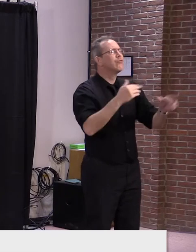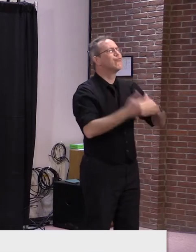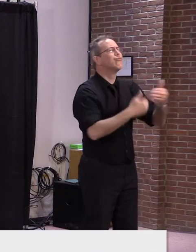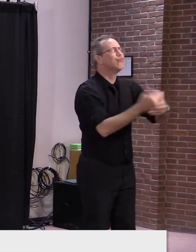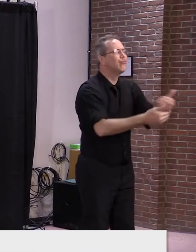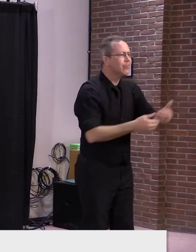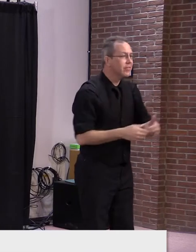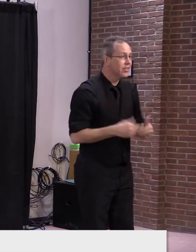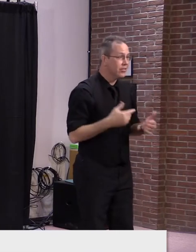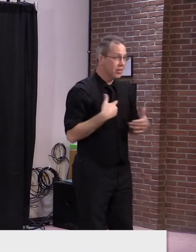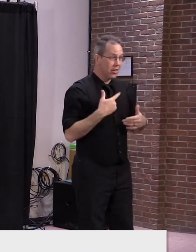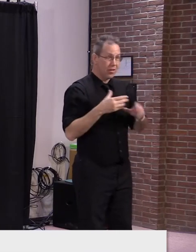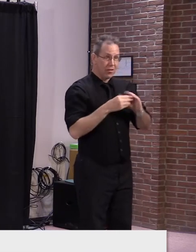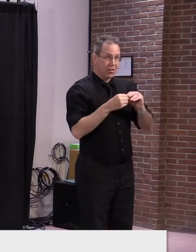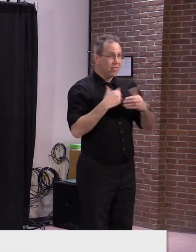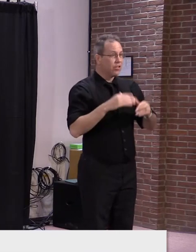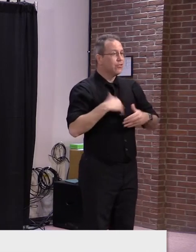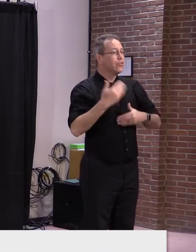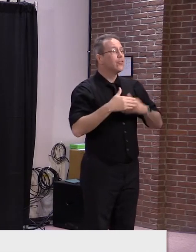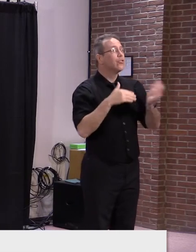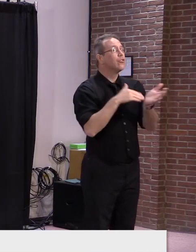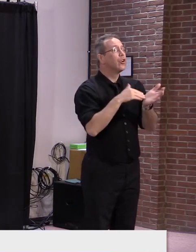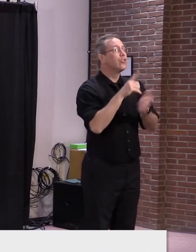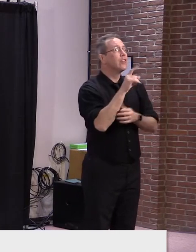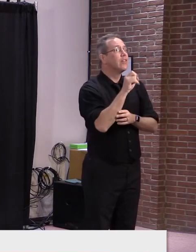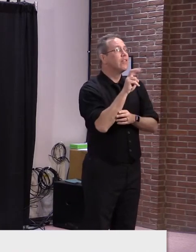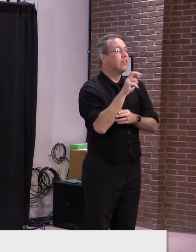to Dr. Levine.